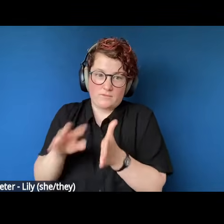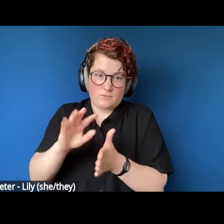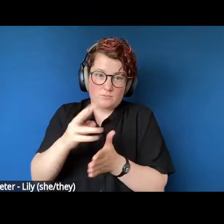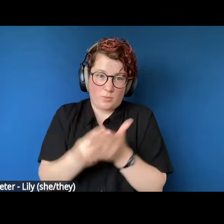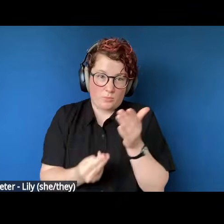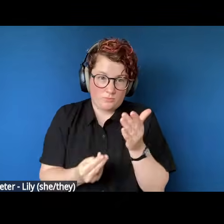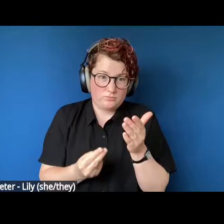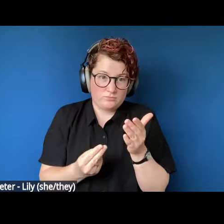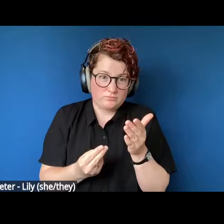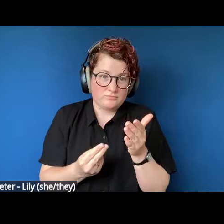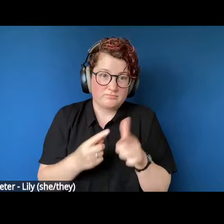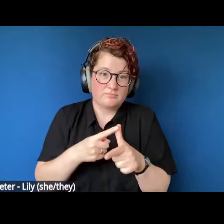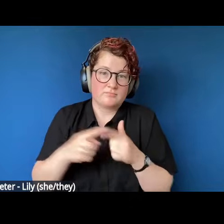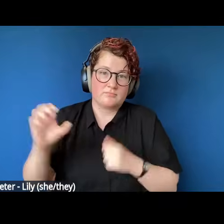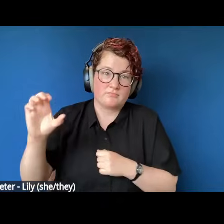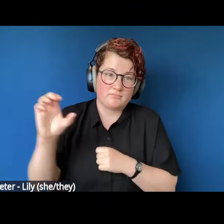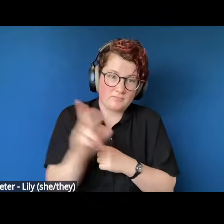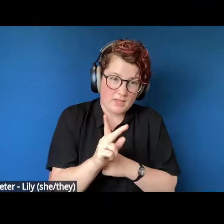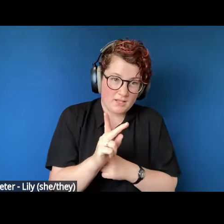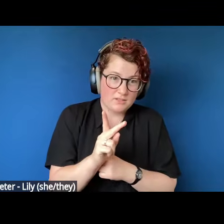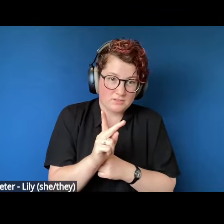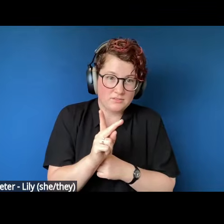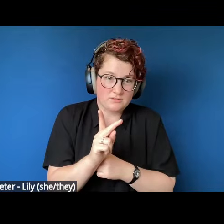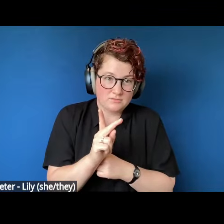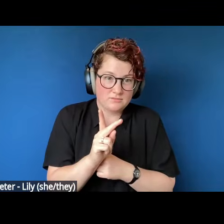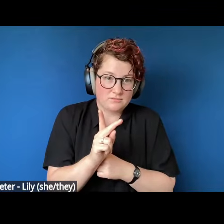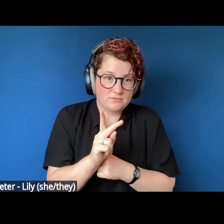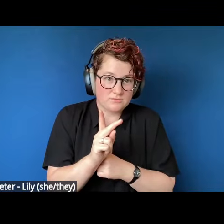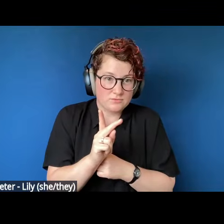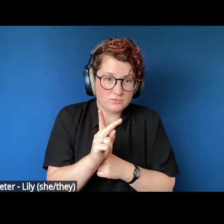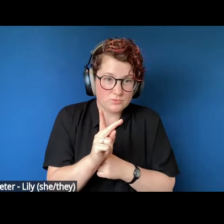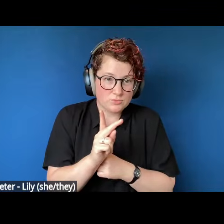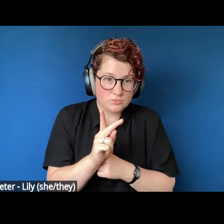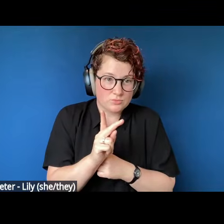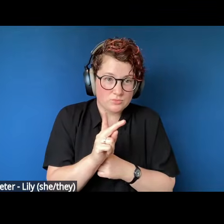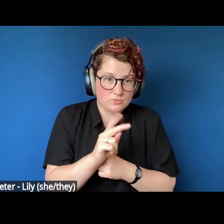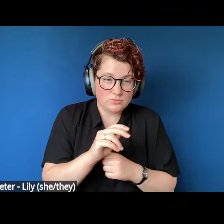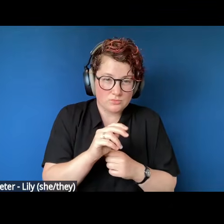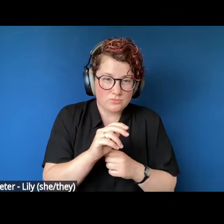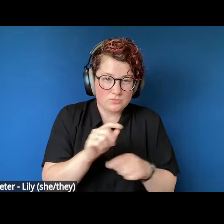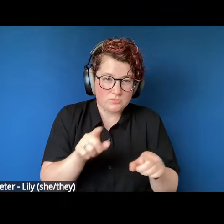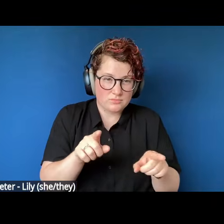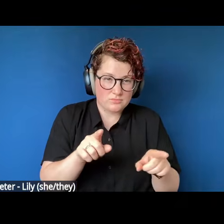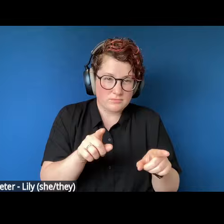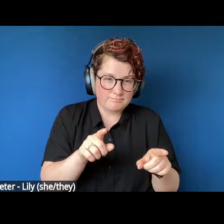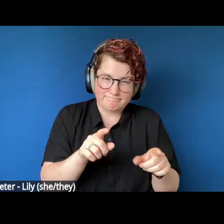us back to the state of play as of the 30th of January 2025.